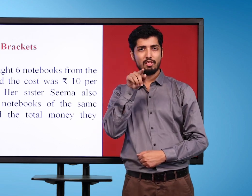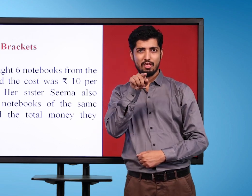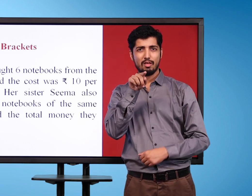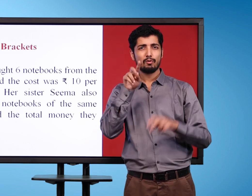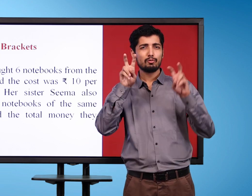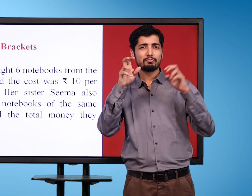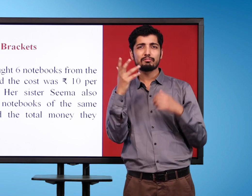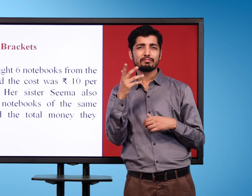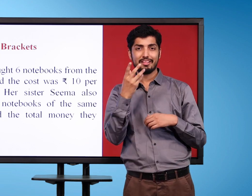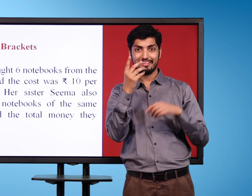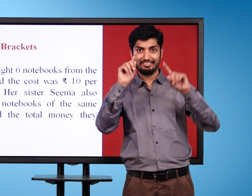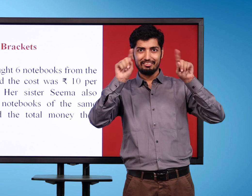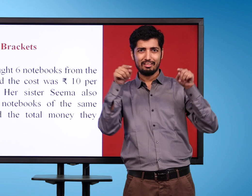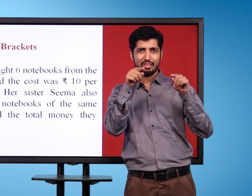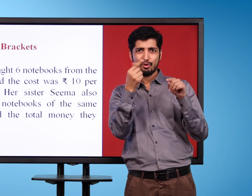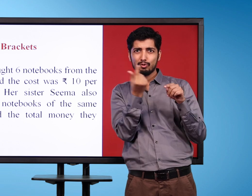(1.4) Using brackets.